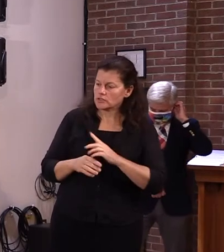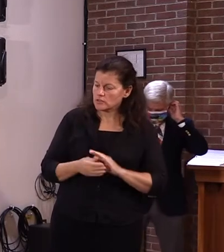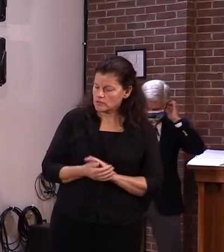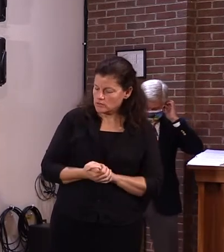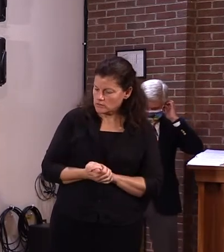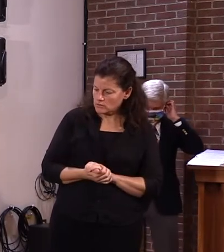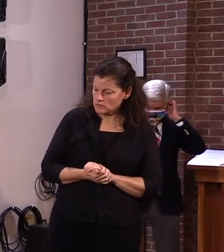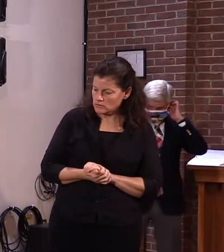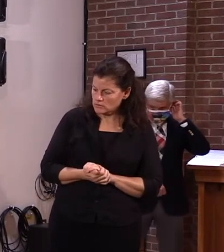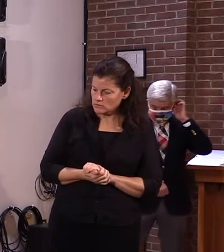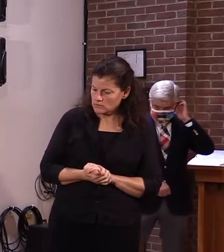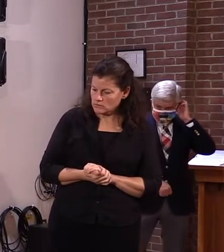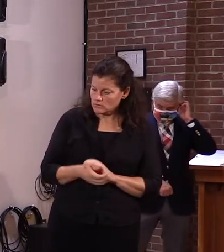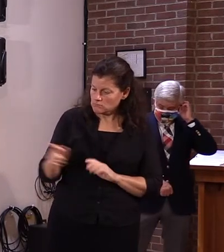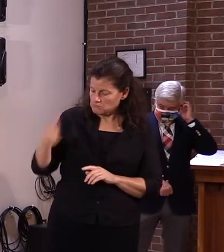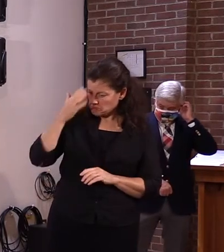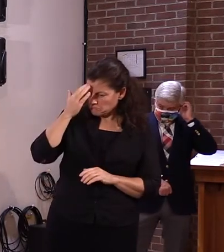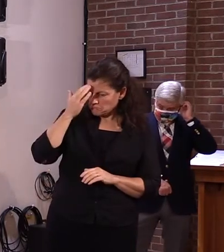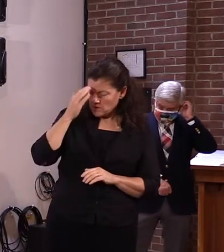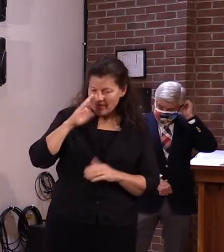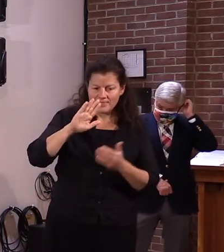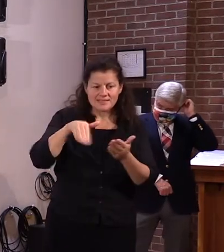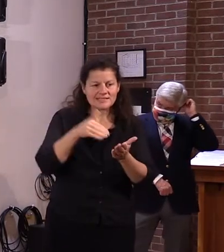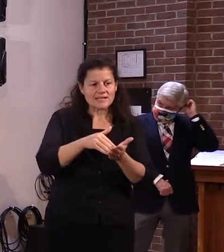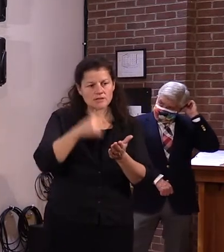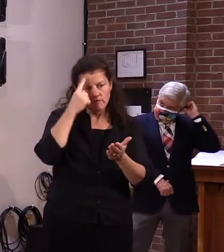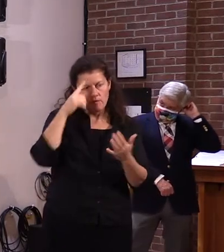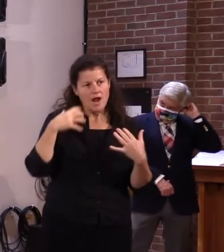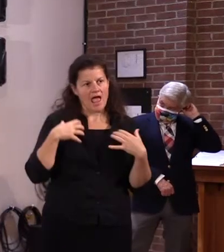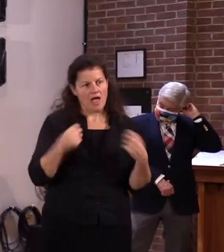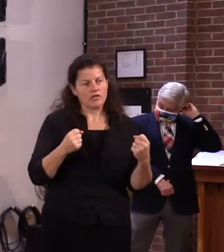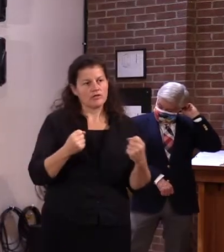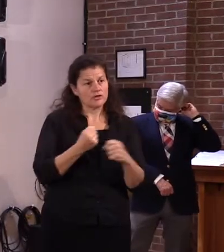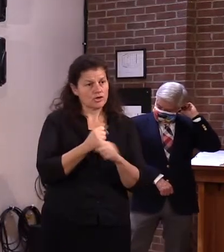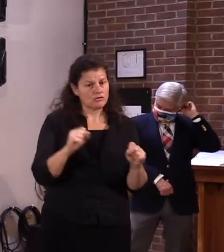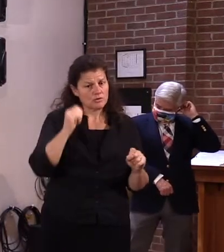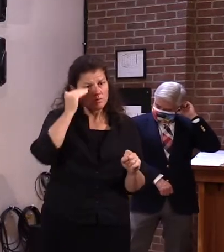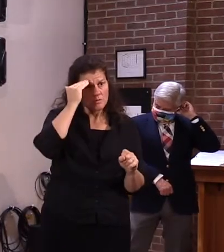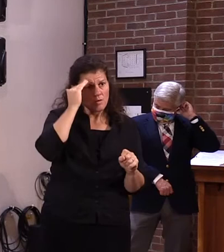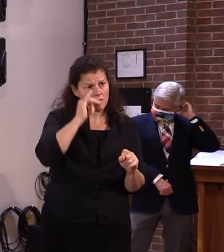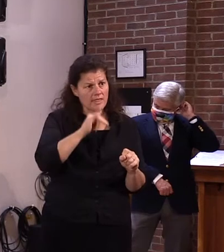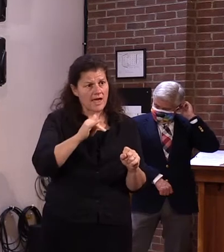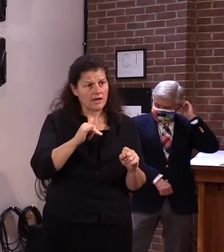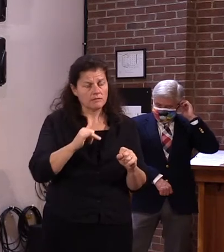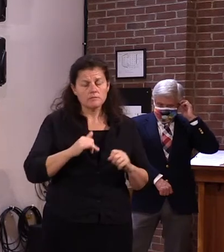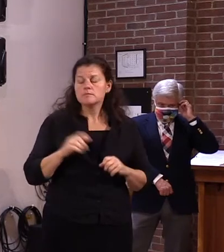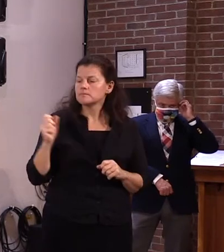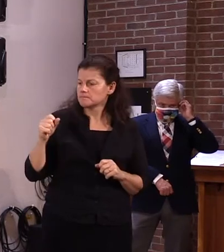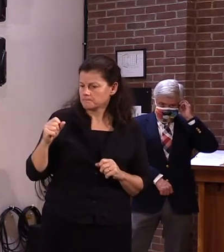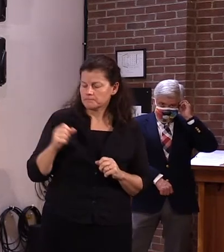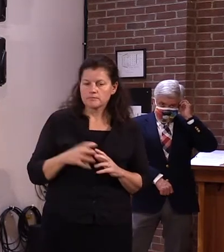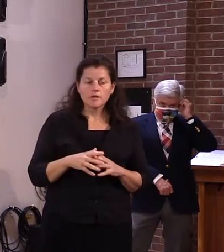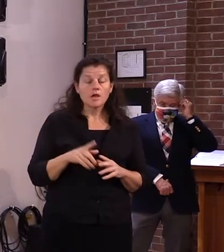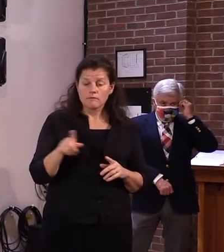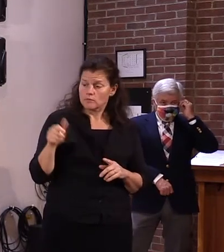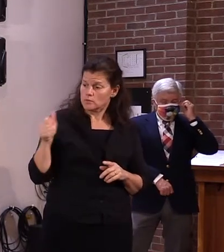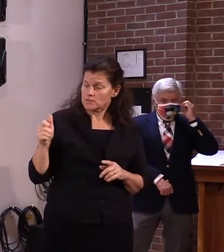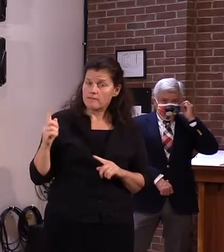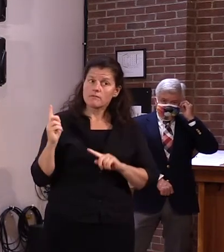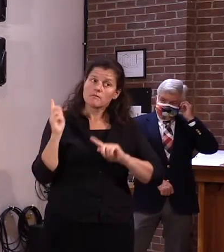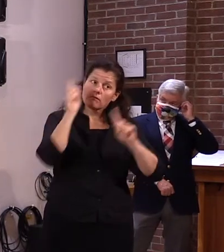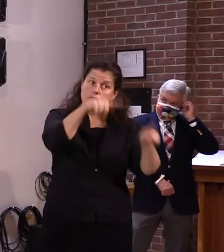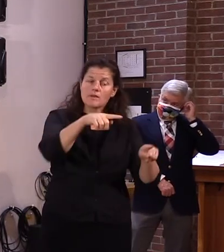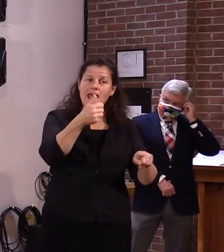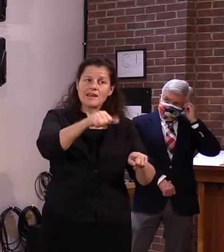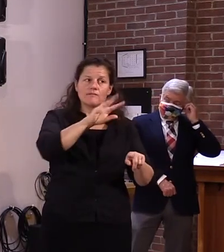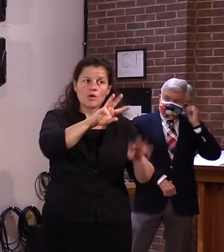Are you familiar with the Center for Health Security? Yes. And have you attended